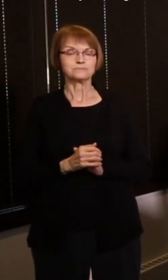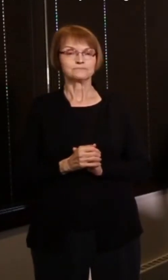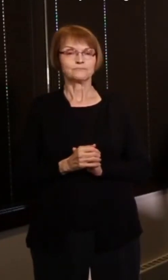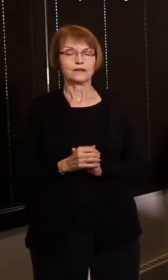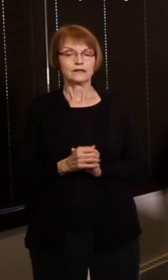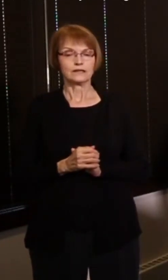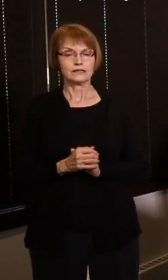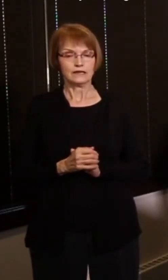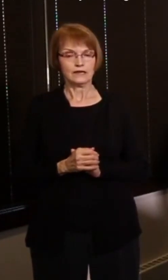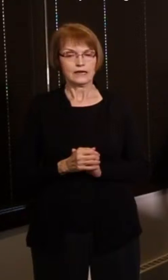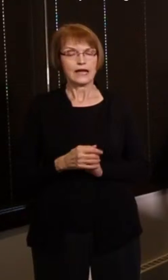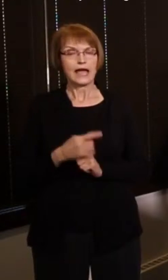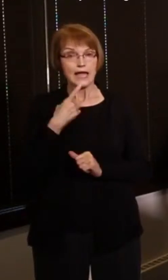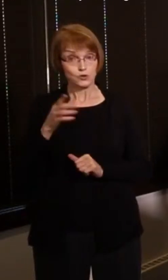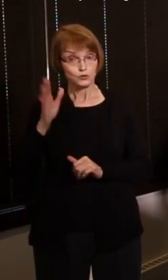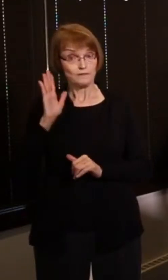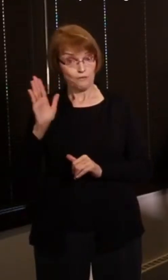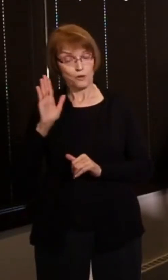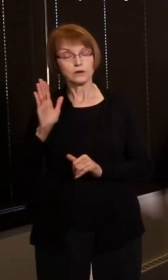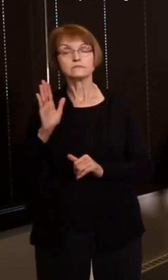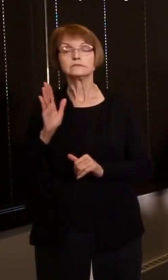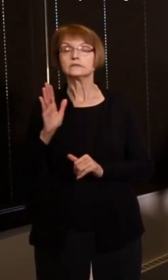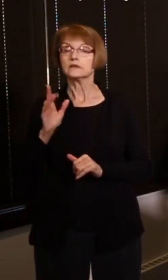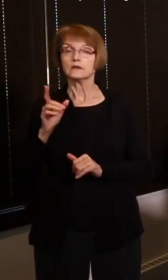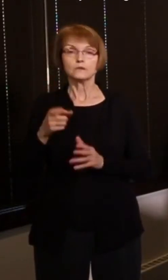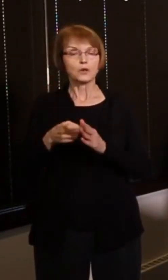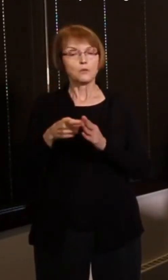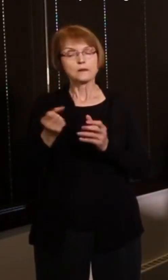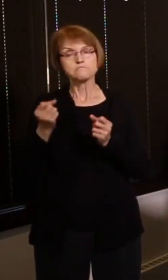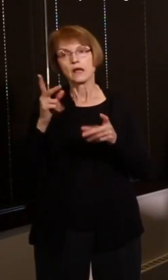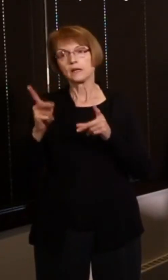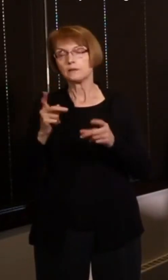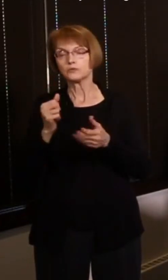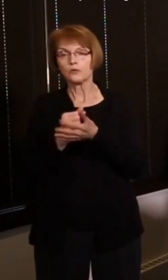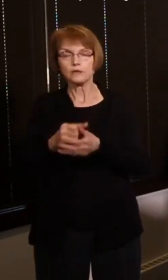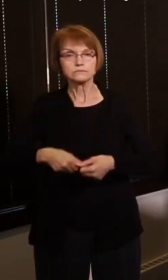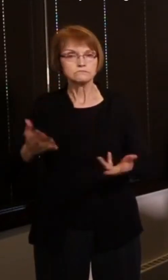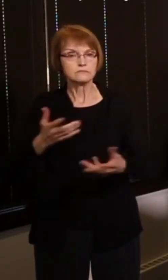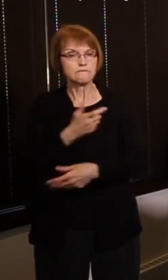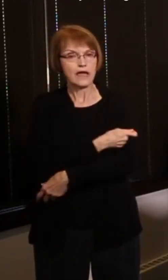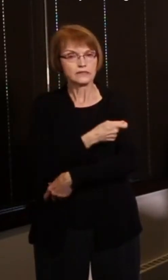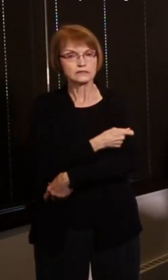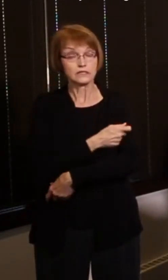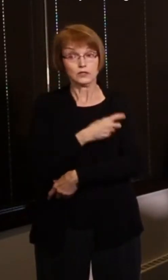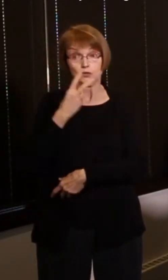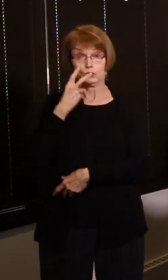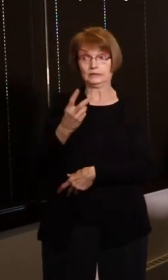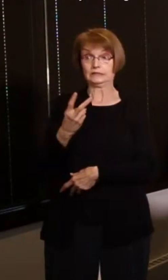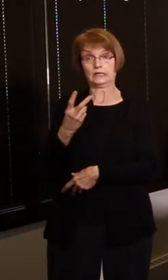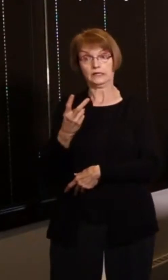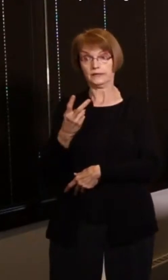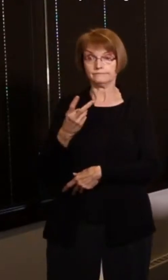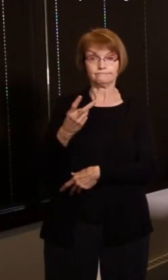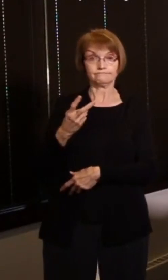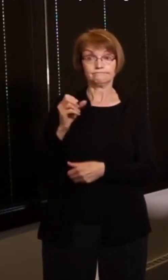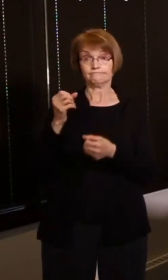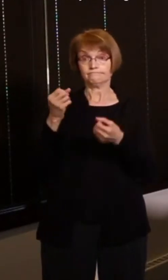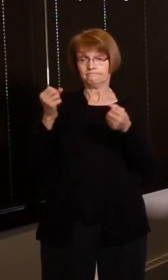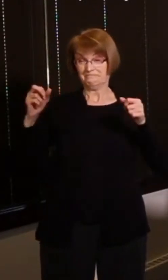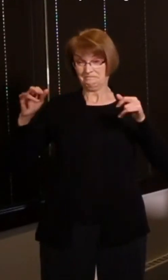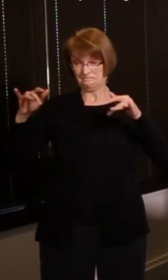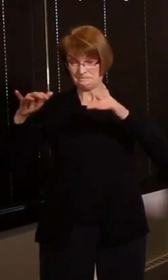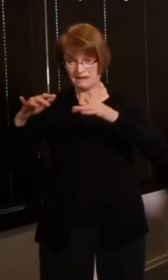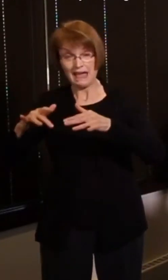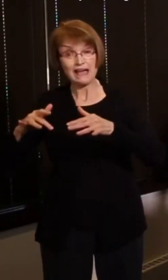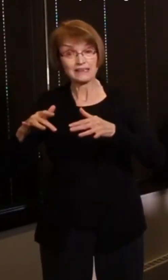As we've mentioned before, it takes a lot of people to distribute vaccines, as you've seen from those mass vaccination events that are occurring